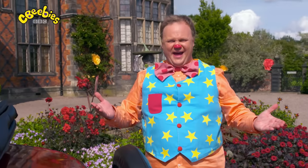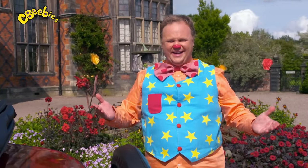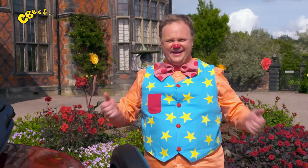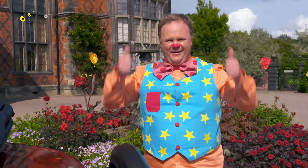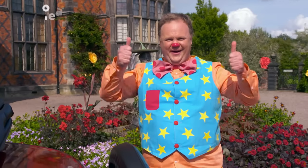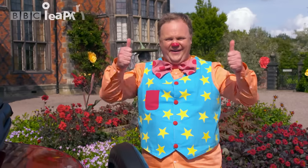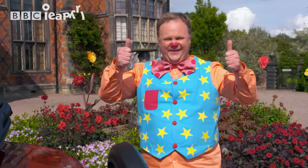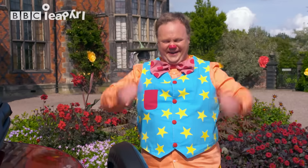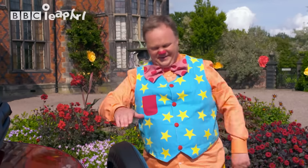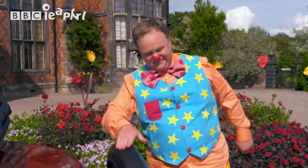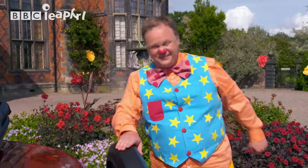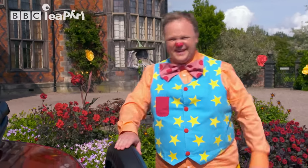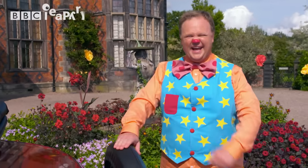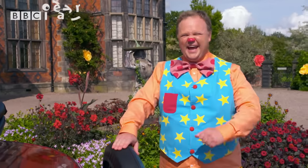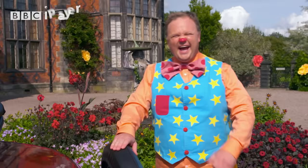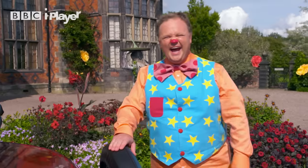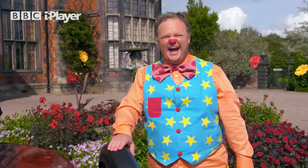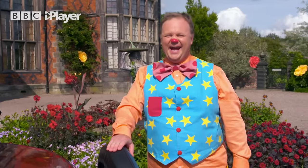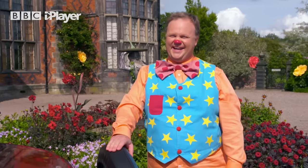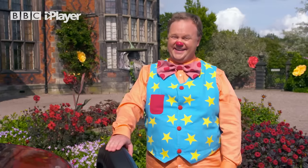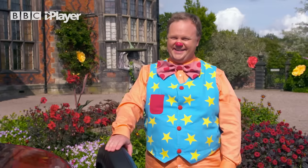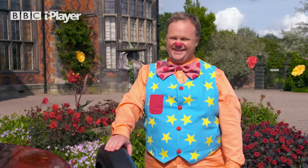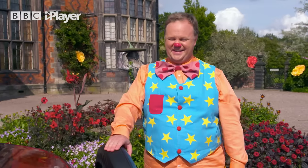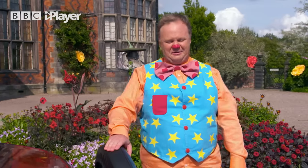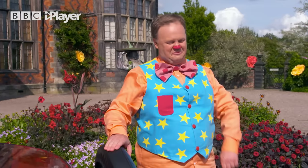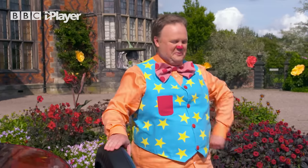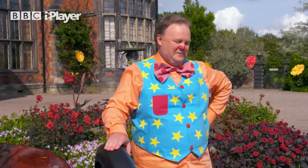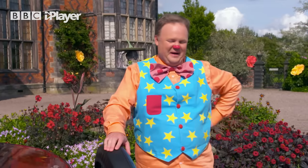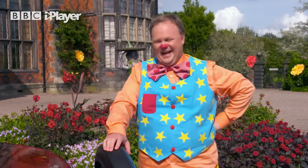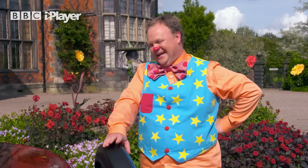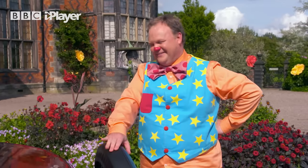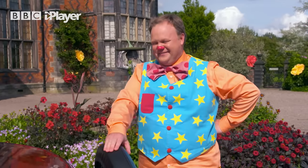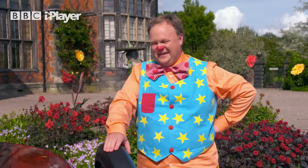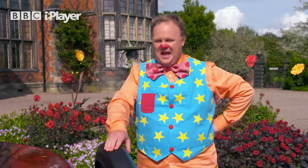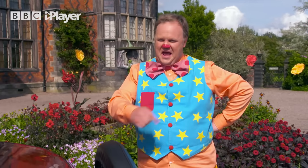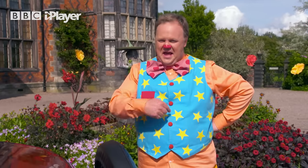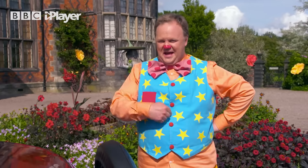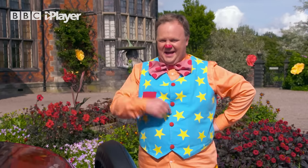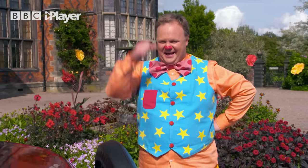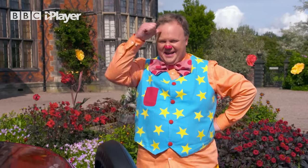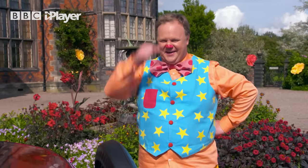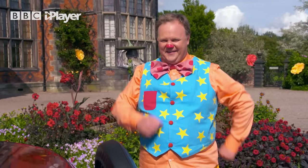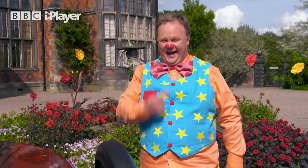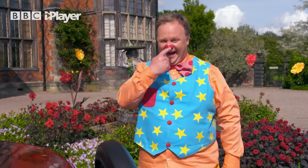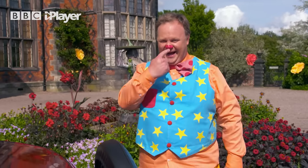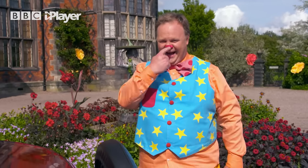Perfect! Woohoo! You are funny, Mr. Tumble. I know.